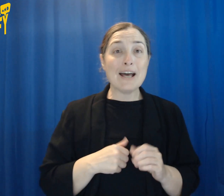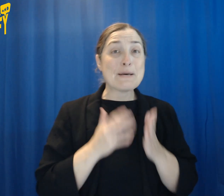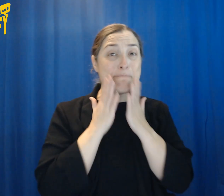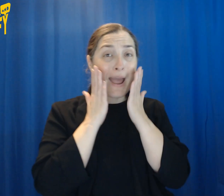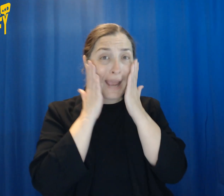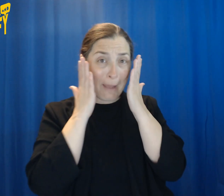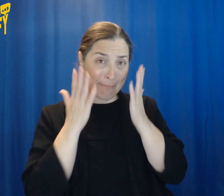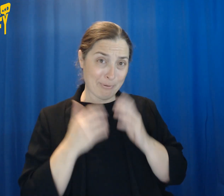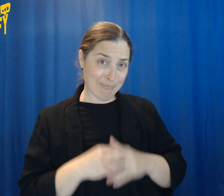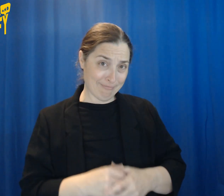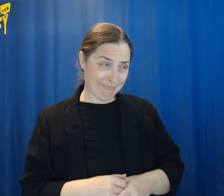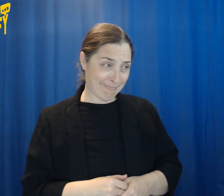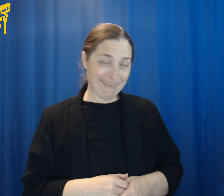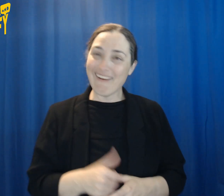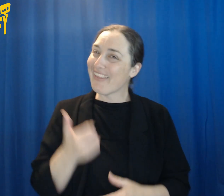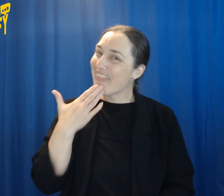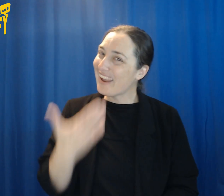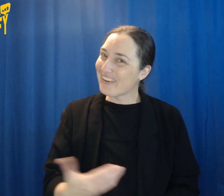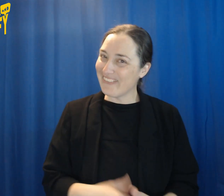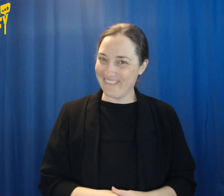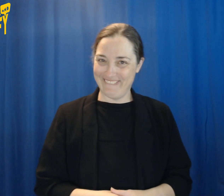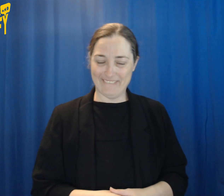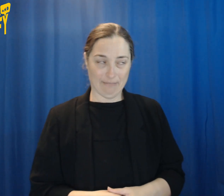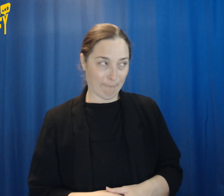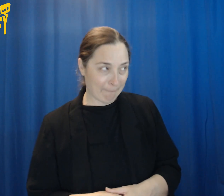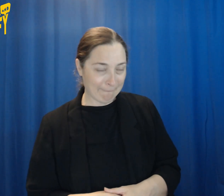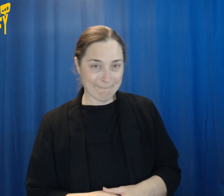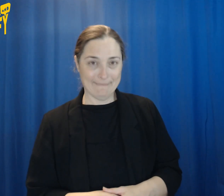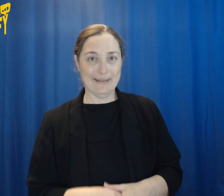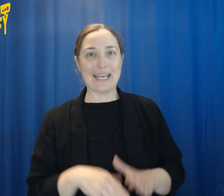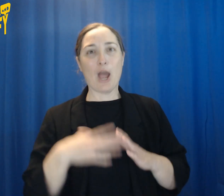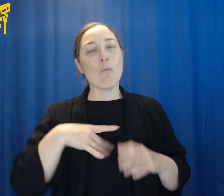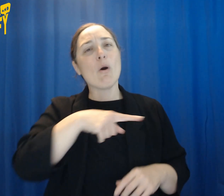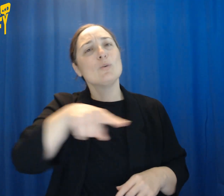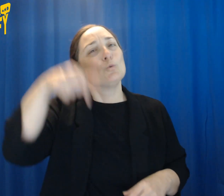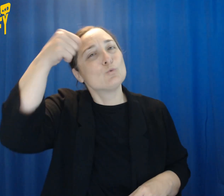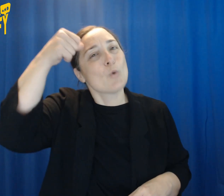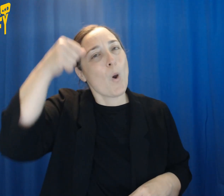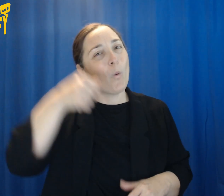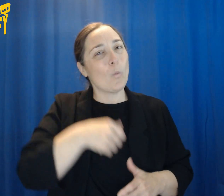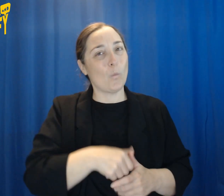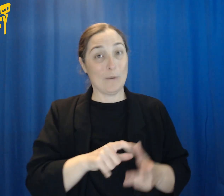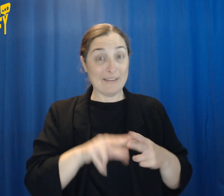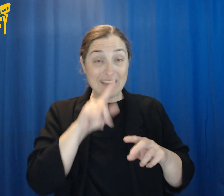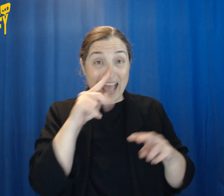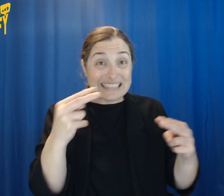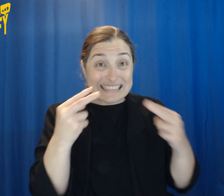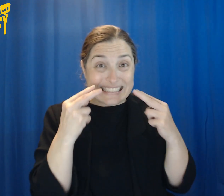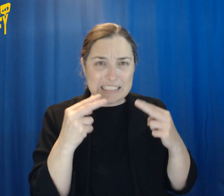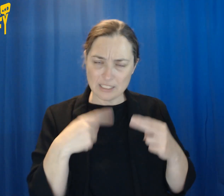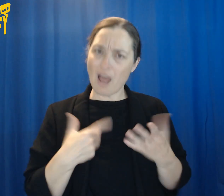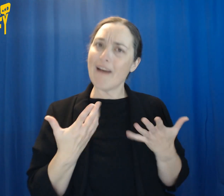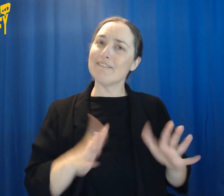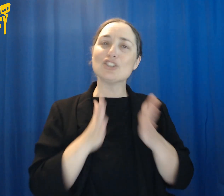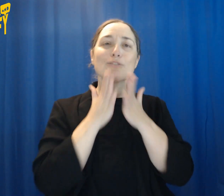Oh, thank you. You're welcome. Now I just wanted people to know if they can't see it, I did. I put on some